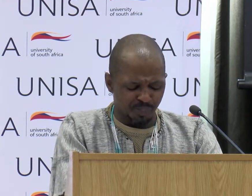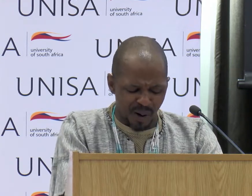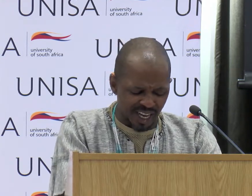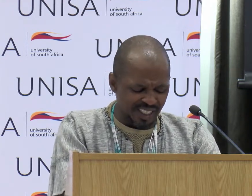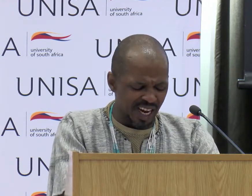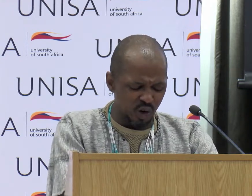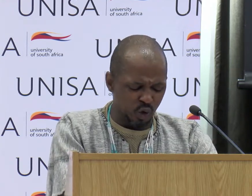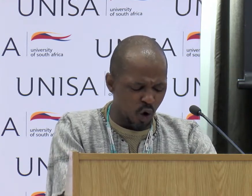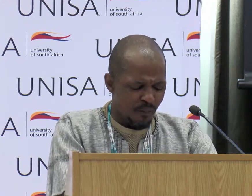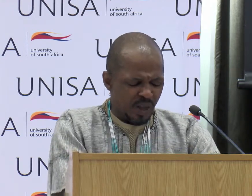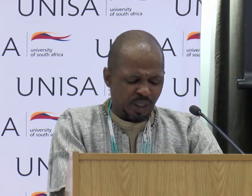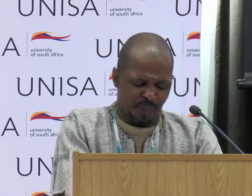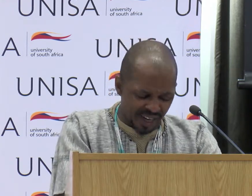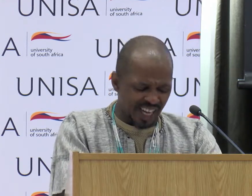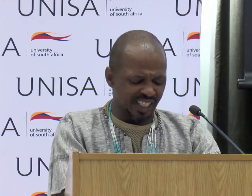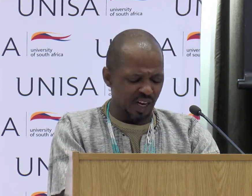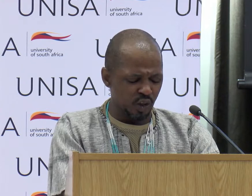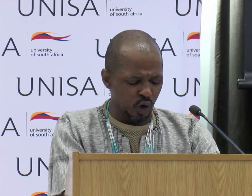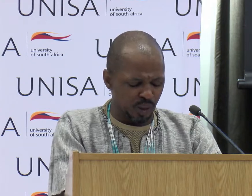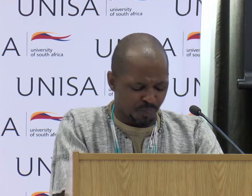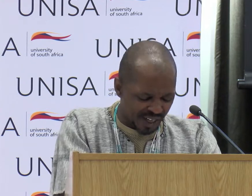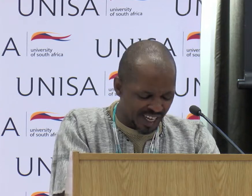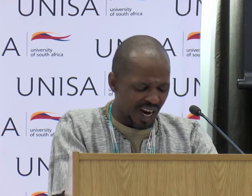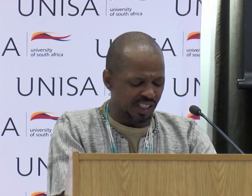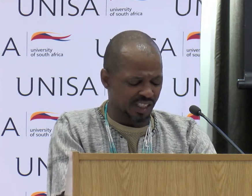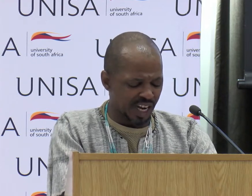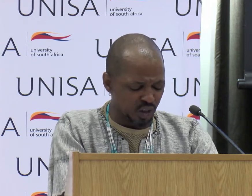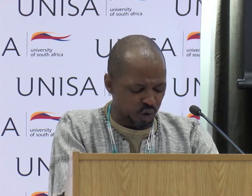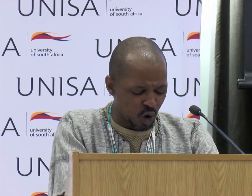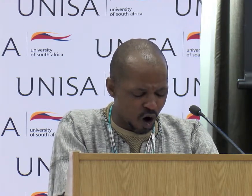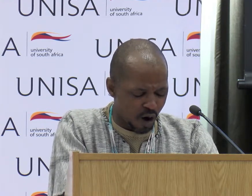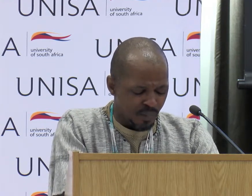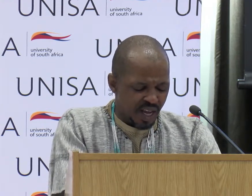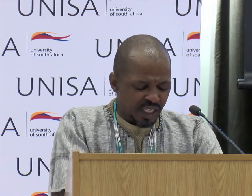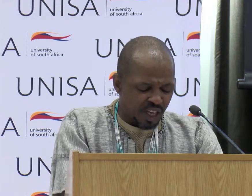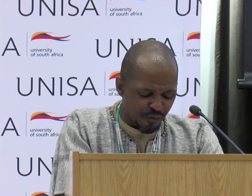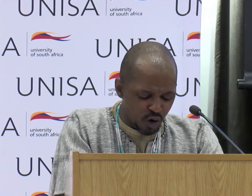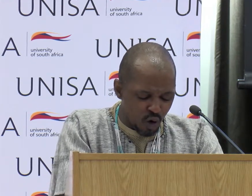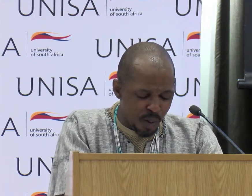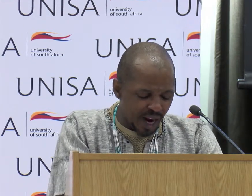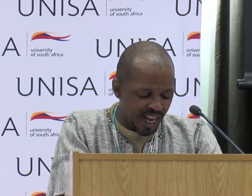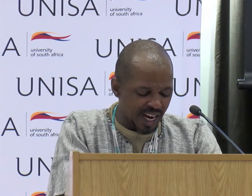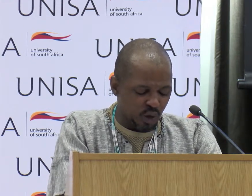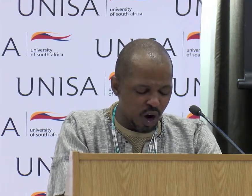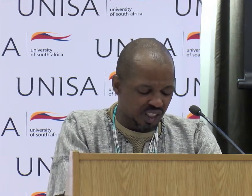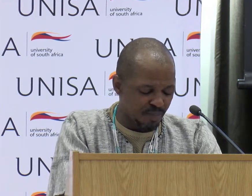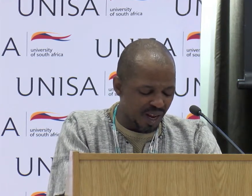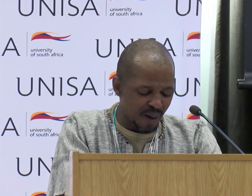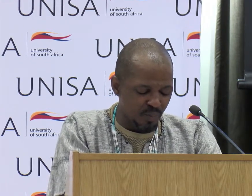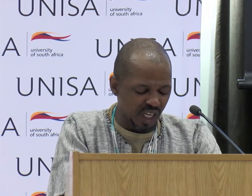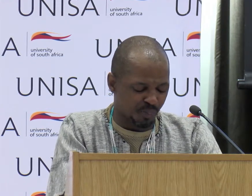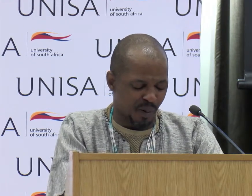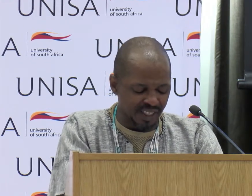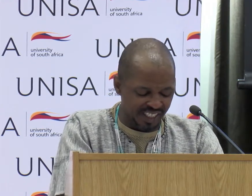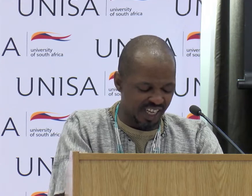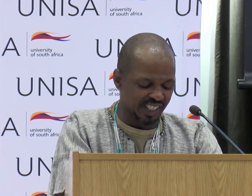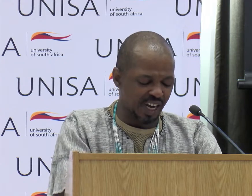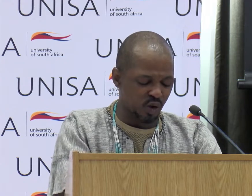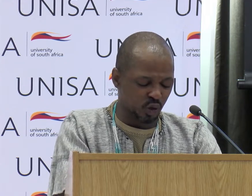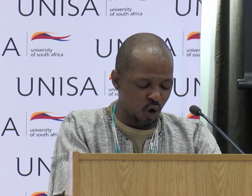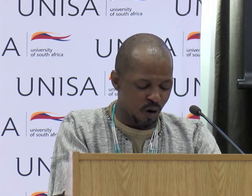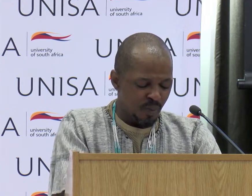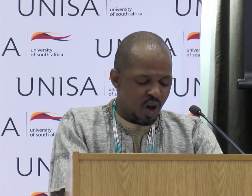ndibeleke sibhanqa sikanontulo sibhanqa sikanontulo ndifuna ukubaleka ndiyokuzimela mna sibhanqa